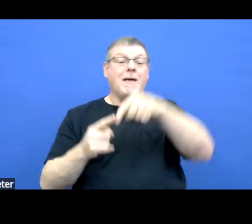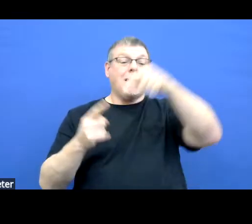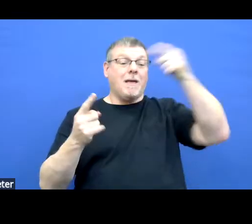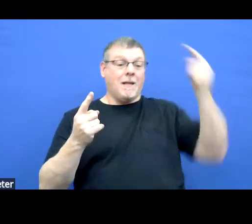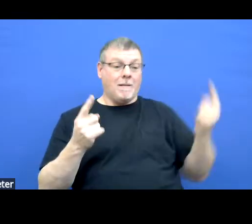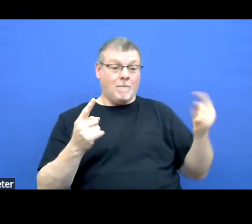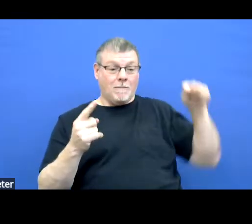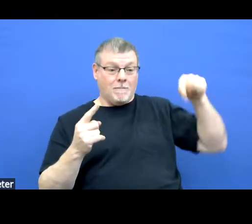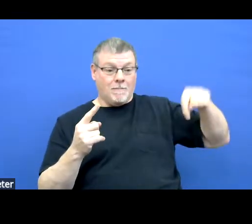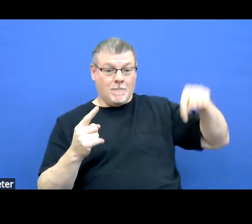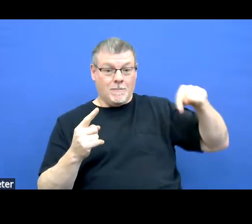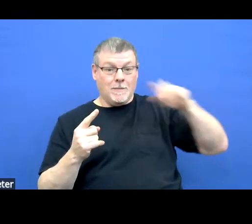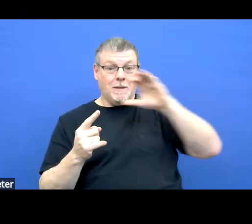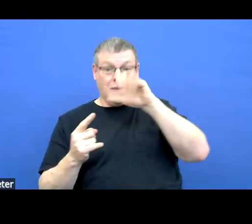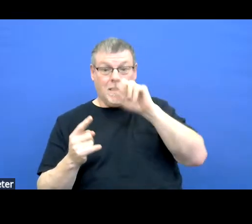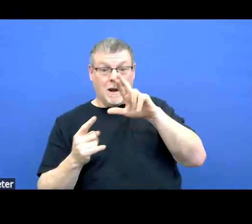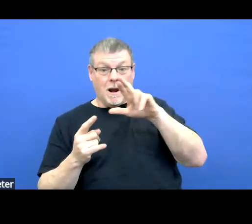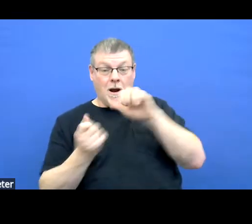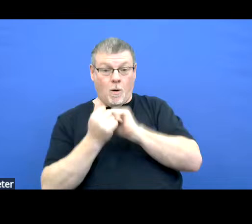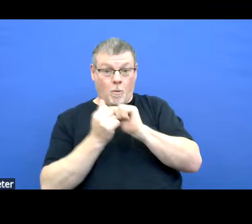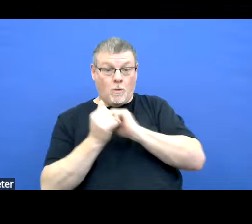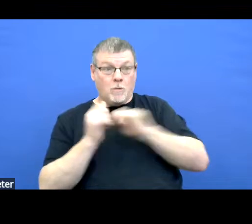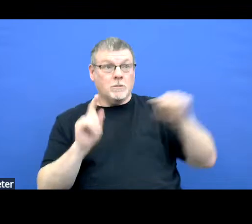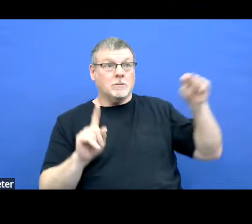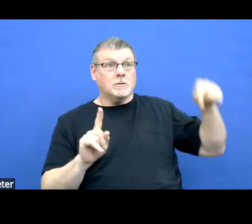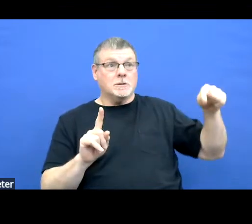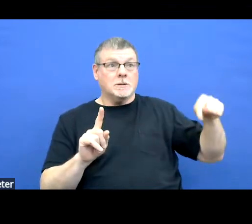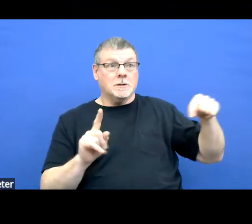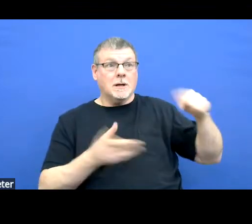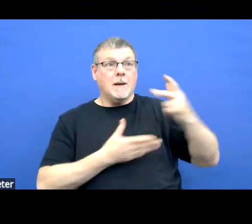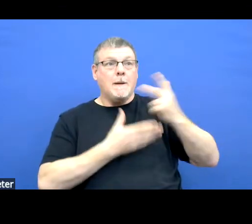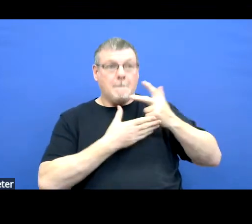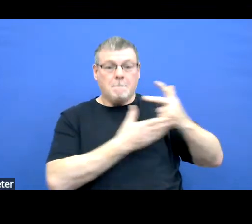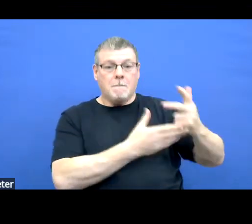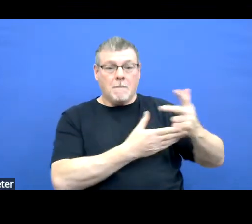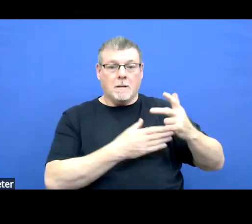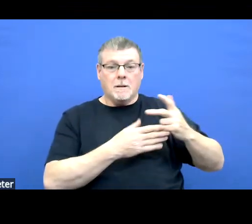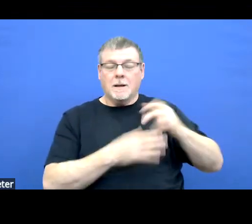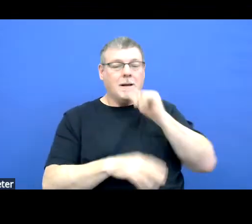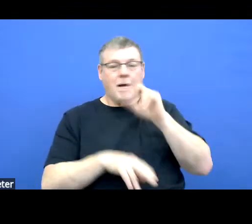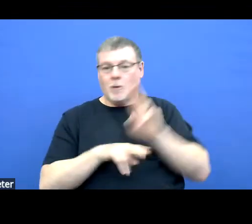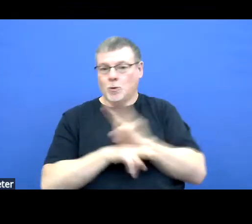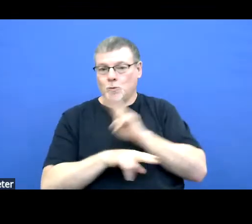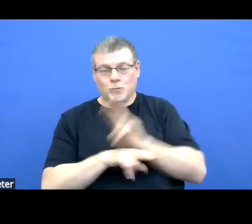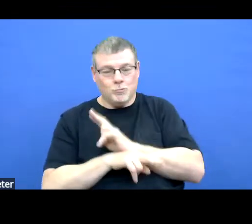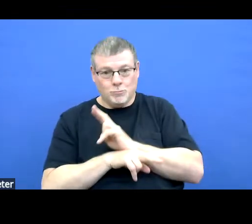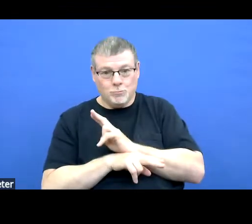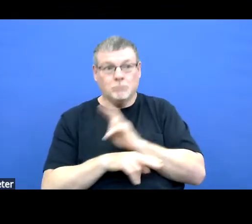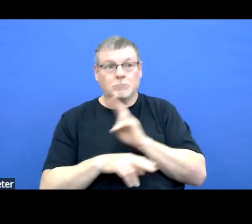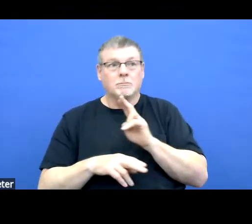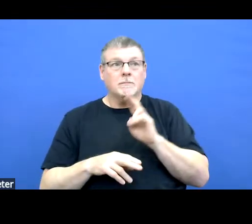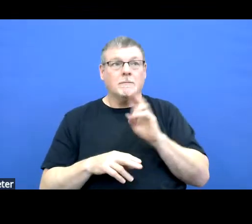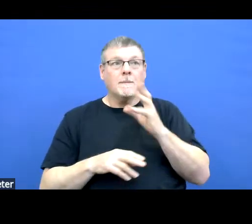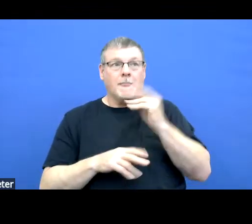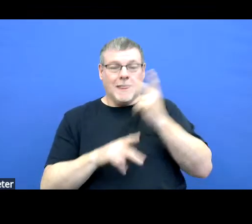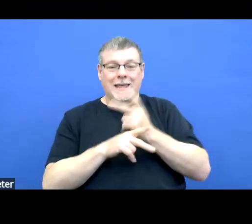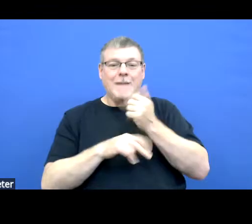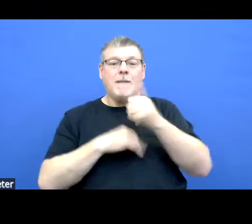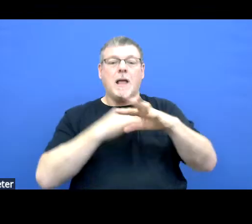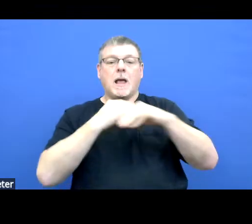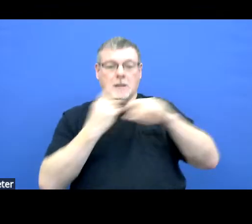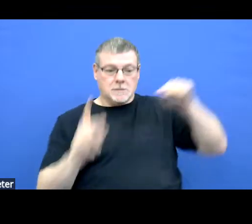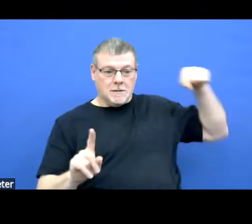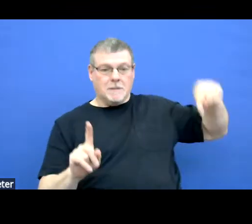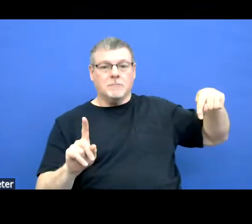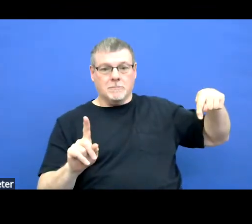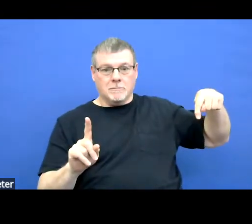of the car wash, on the other side, they said that the parking there is relatively underutilized, and that we could keep any access over